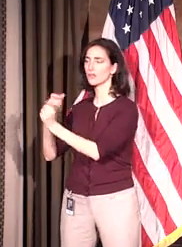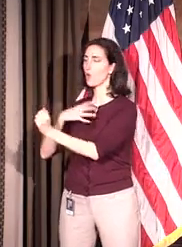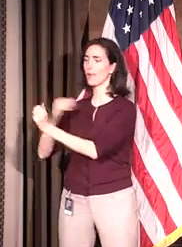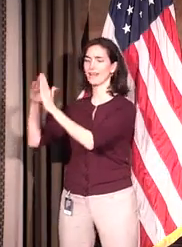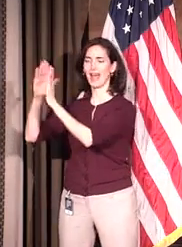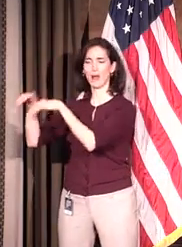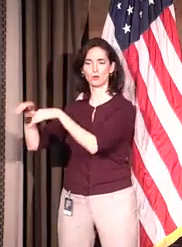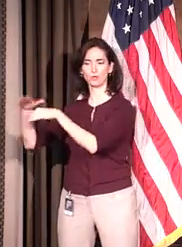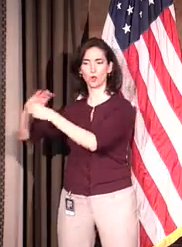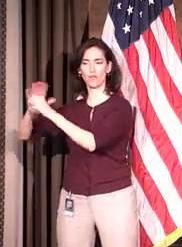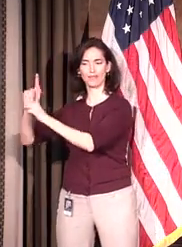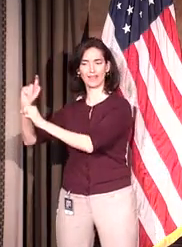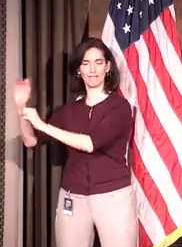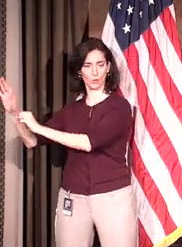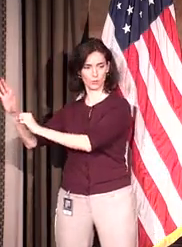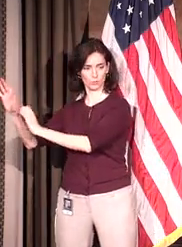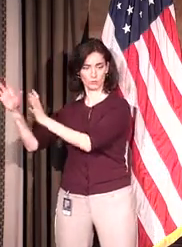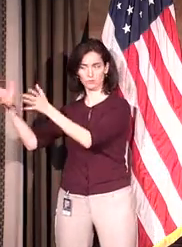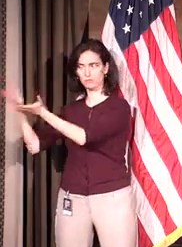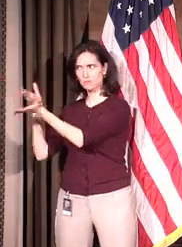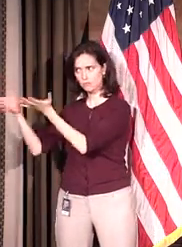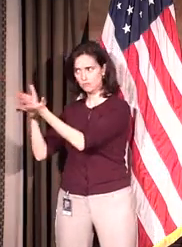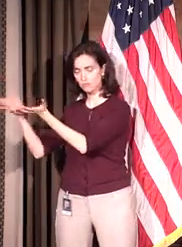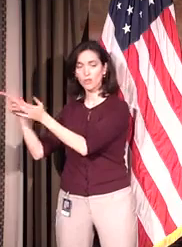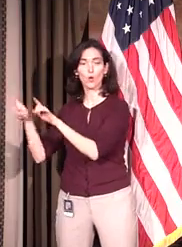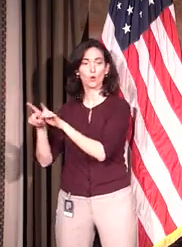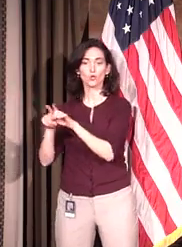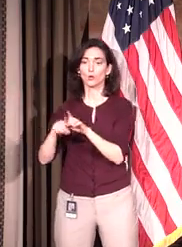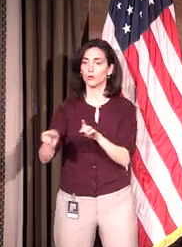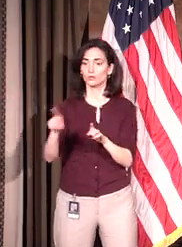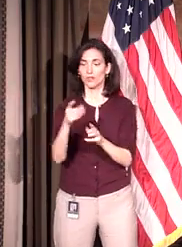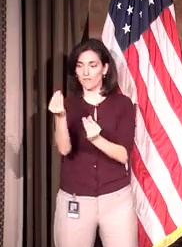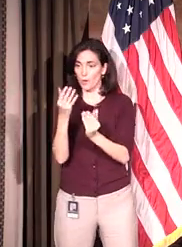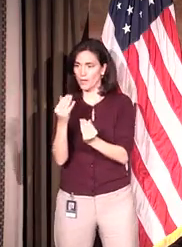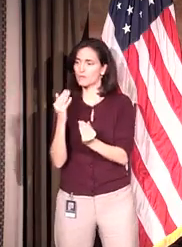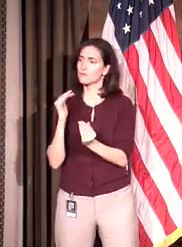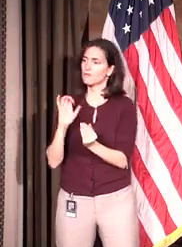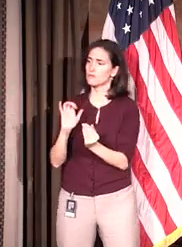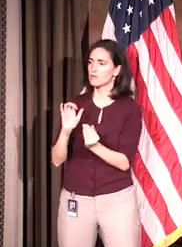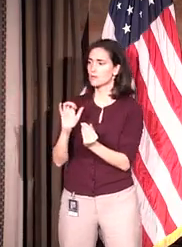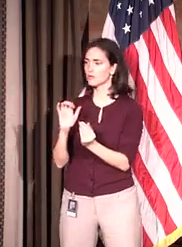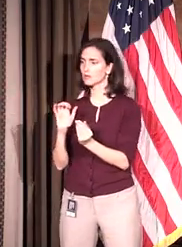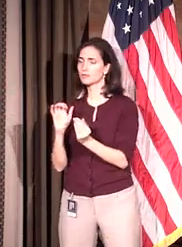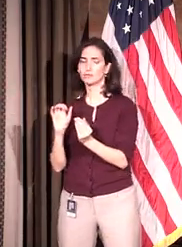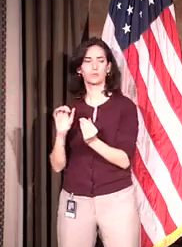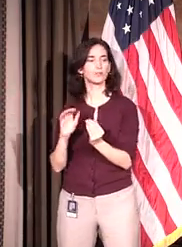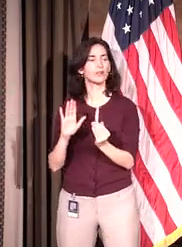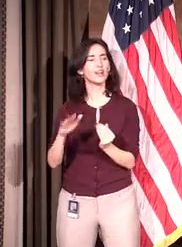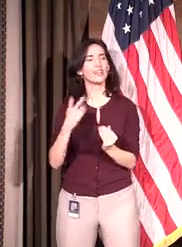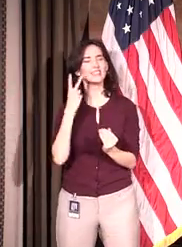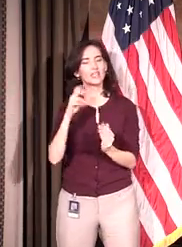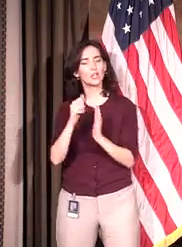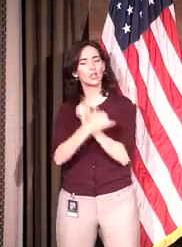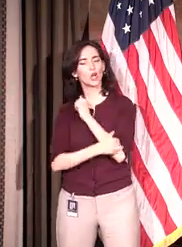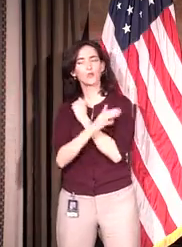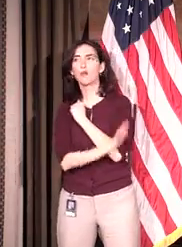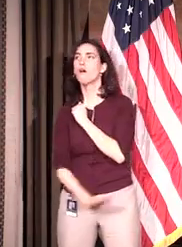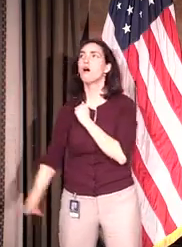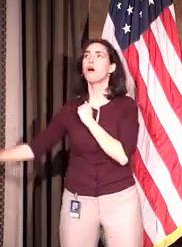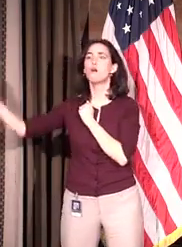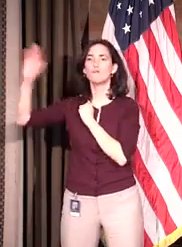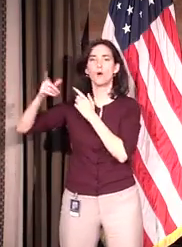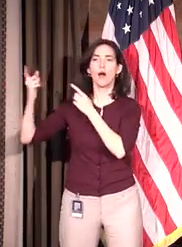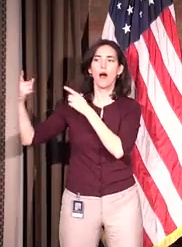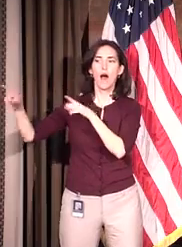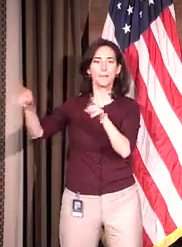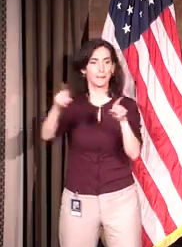with the recommendations they send to me that we make available to you all. When you look at what's happening around the country and what we